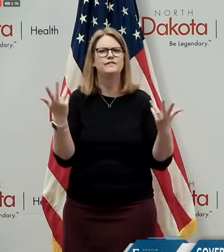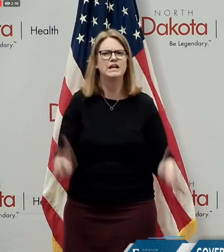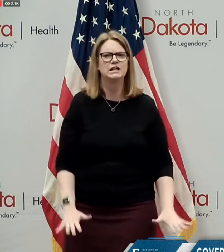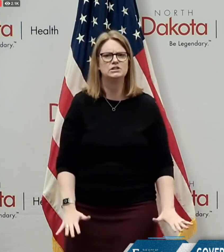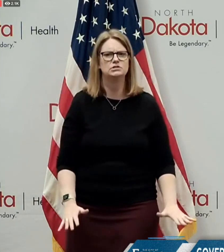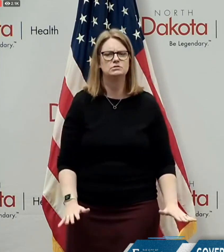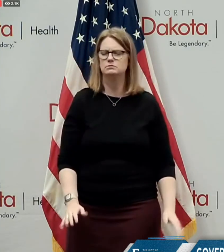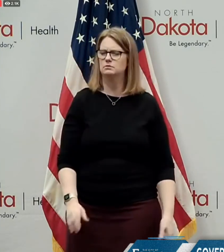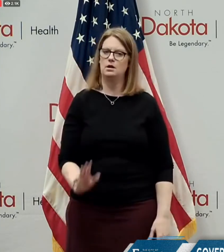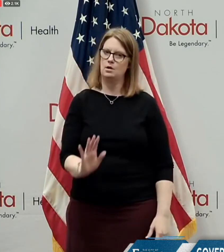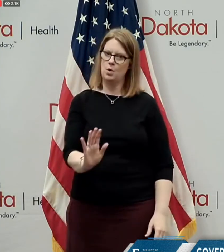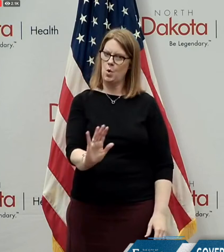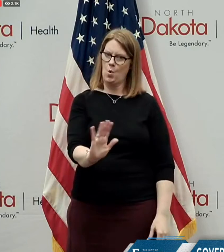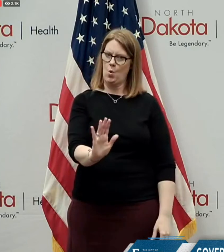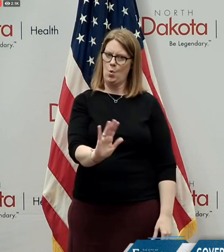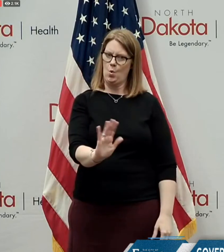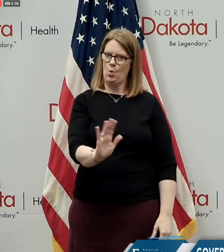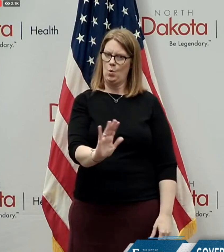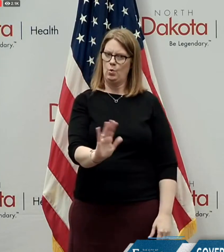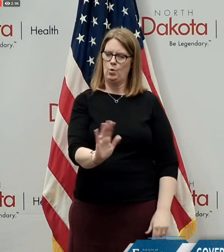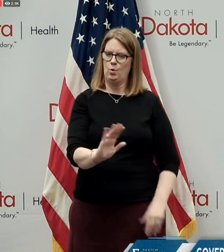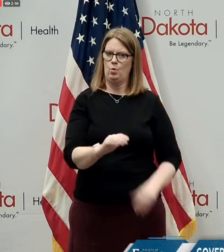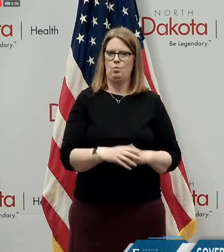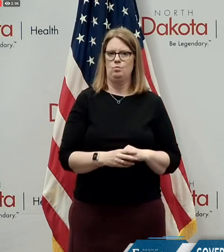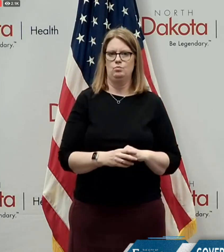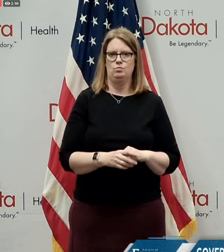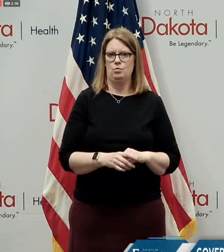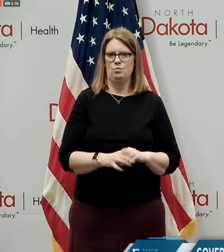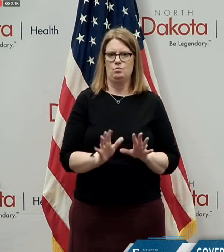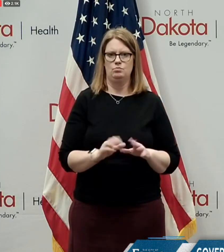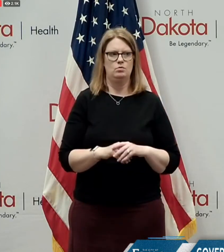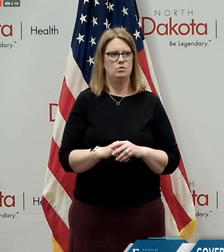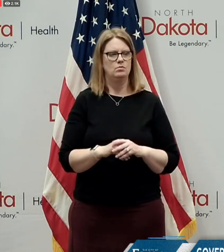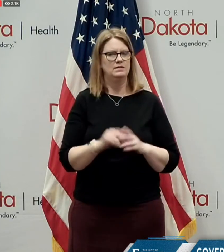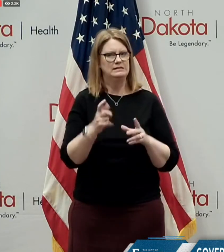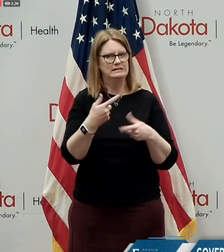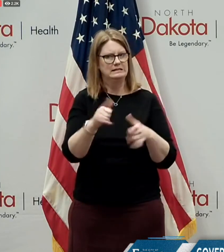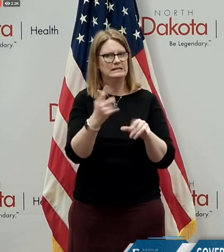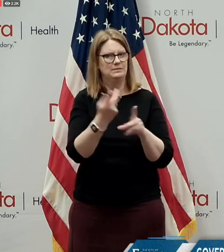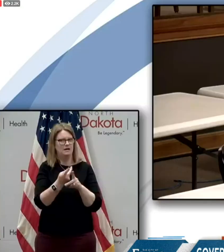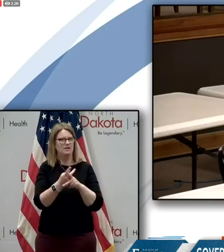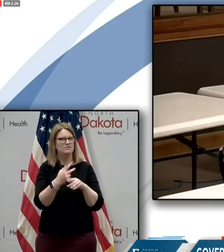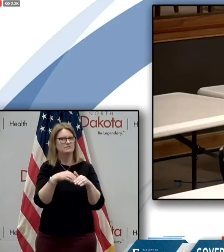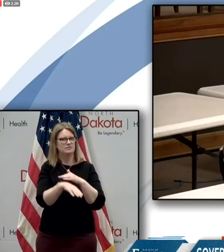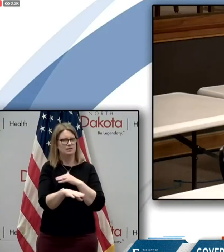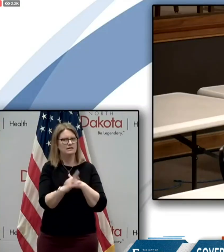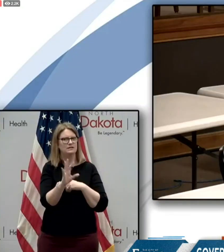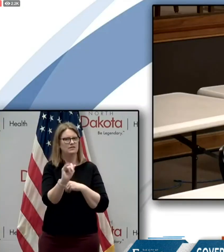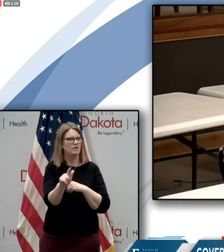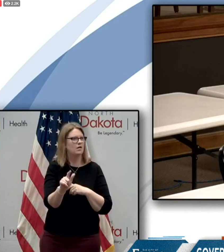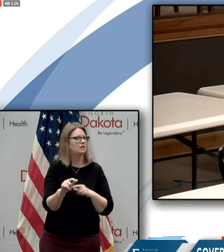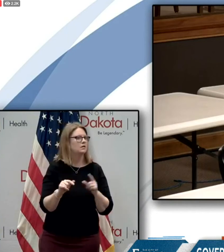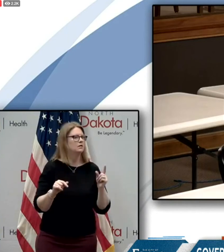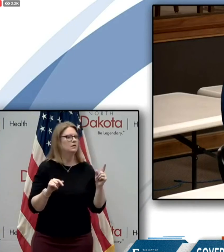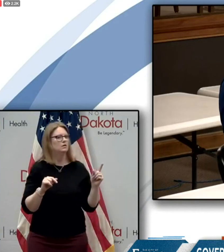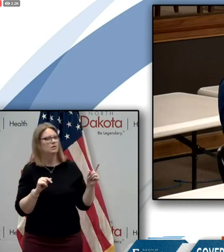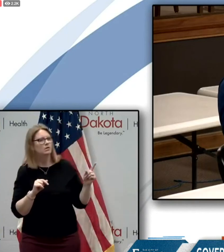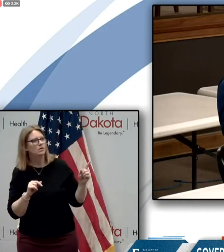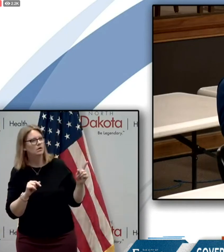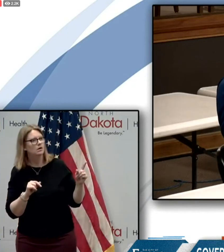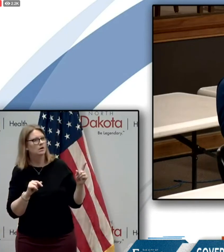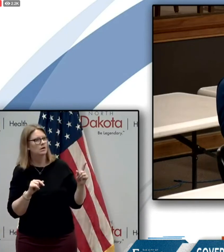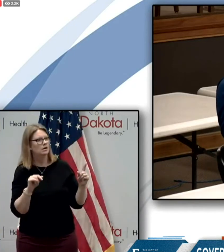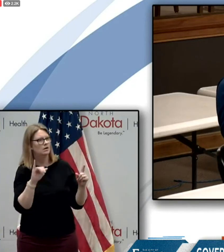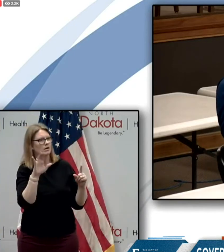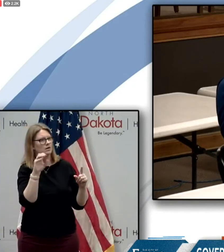back into the fall. Jacob? Governor, in the past, yes. Did you have a